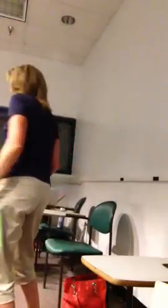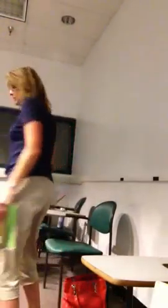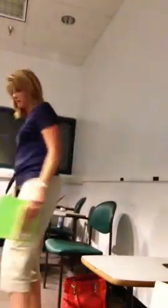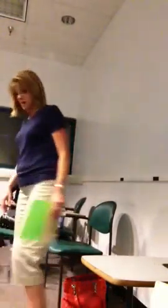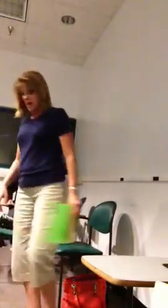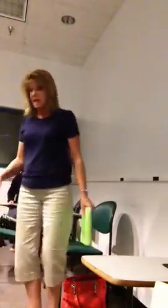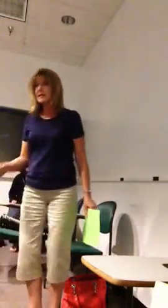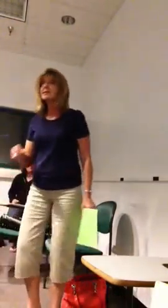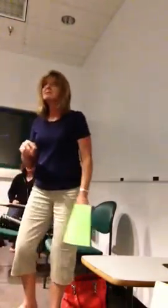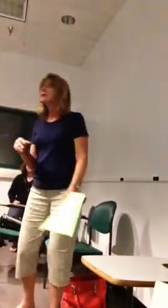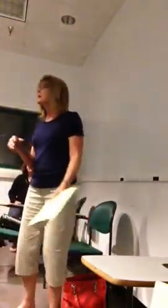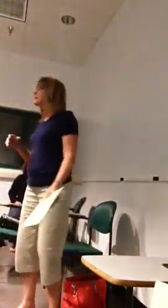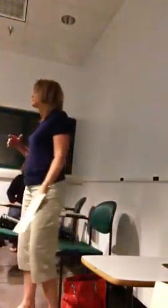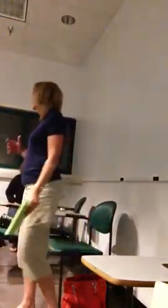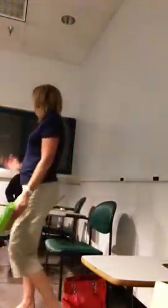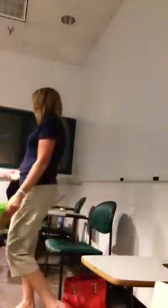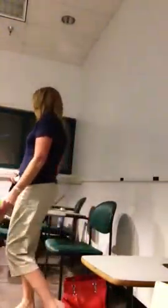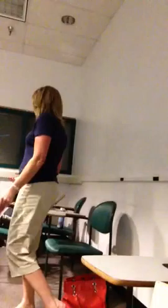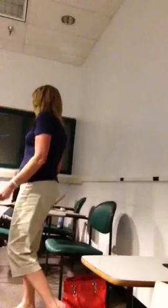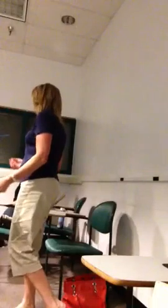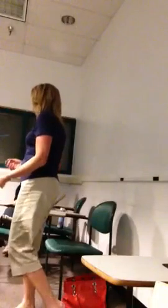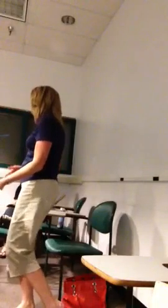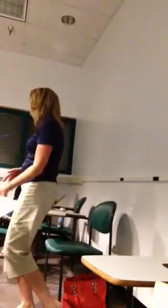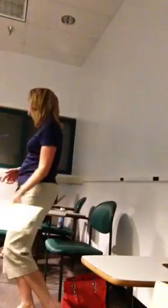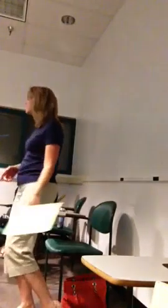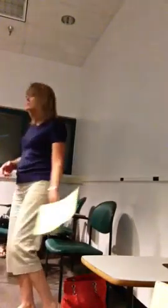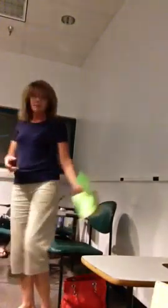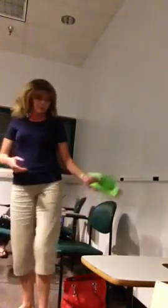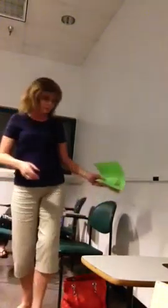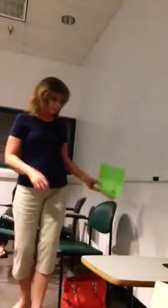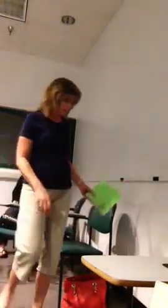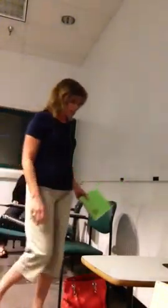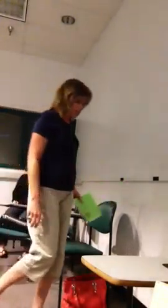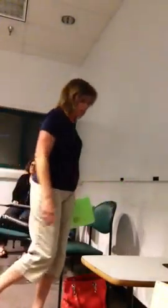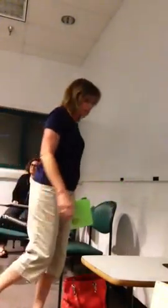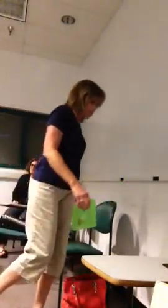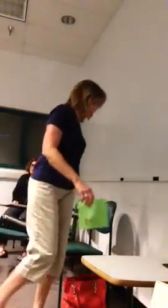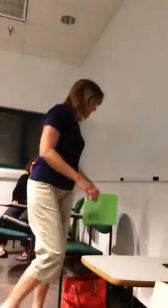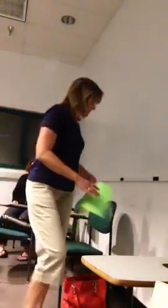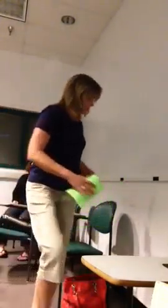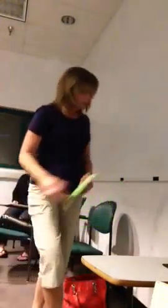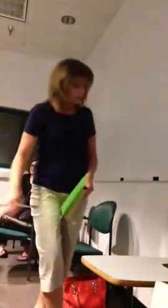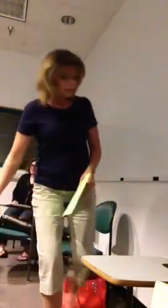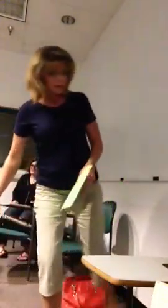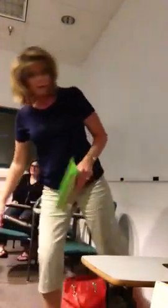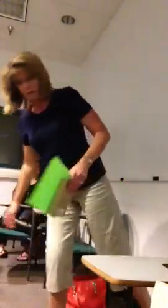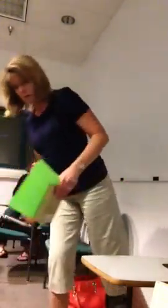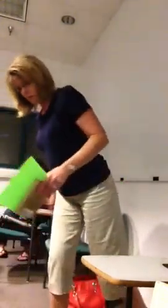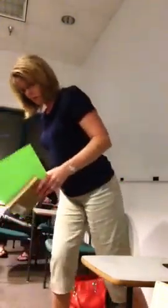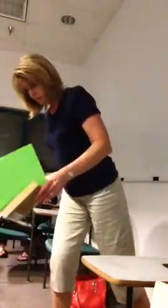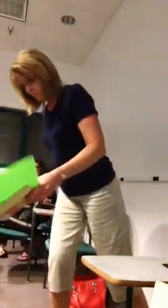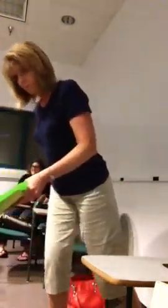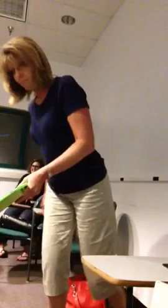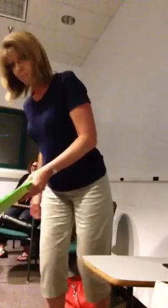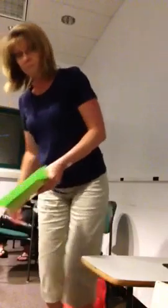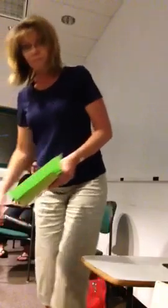Spherosphere, and it's made of liquid. What is it composed of? I need to talk to your husband. Yes. Maybe he can teach It me doesn't matter. about this stuff.